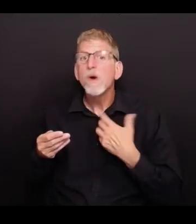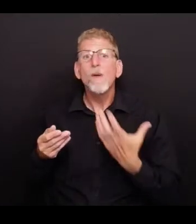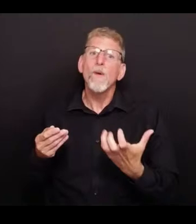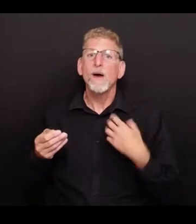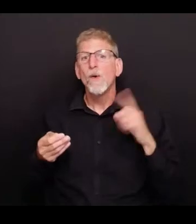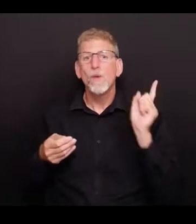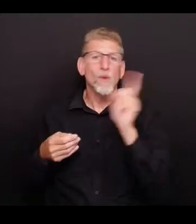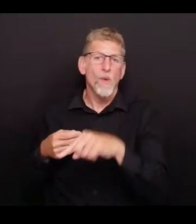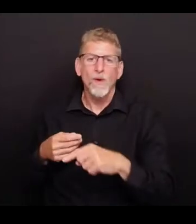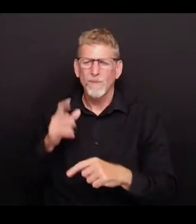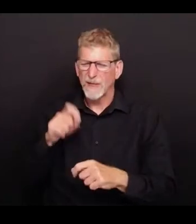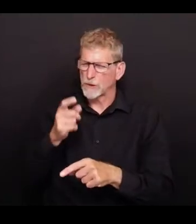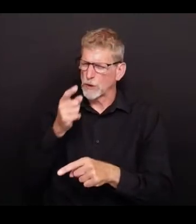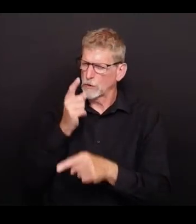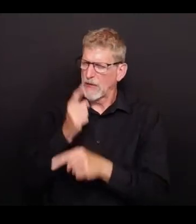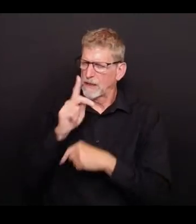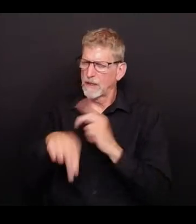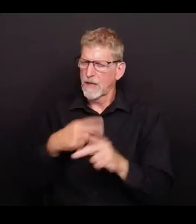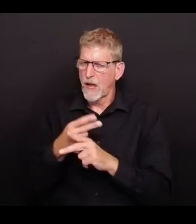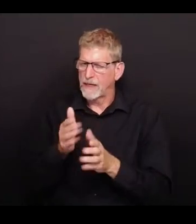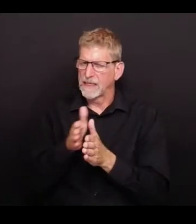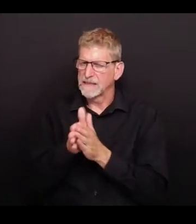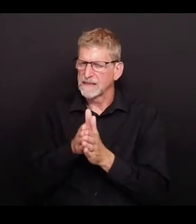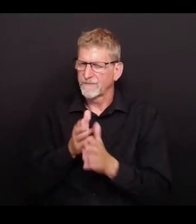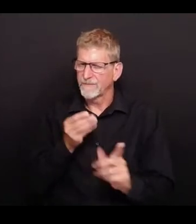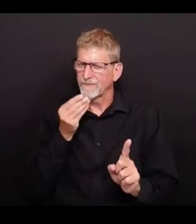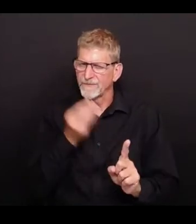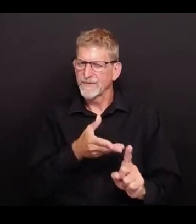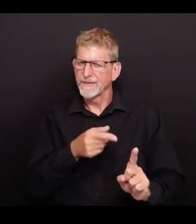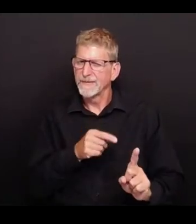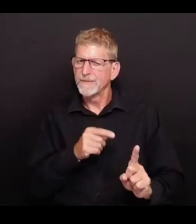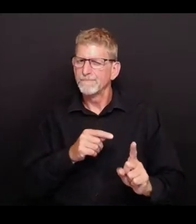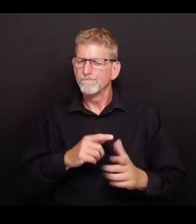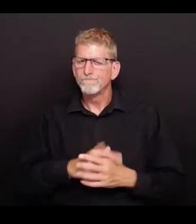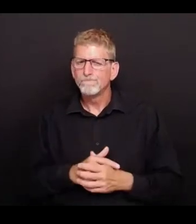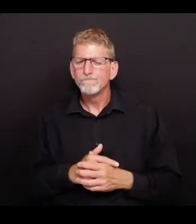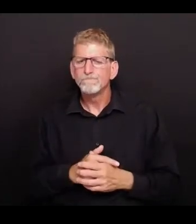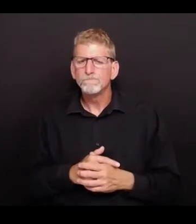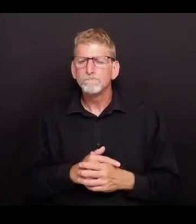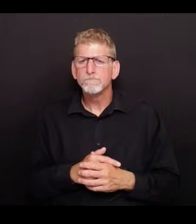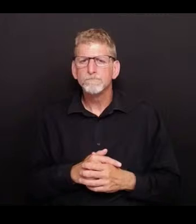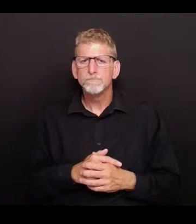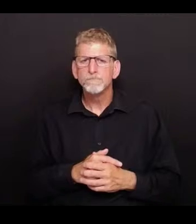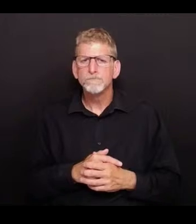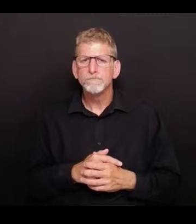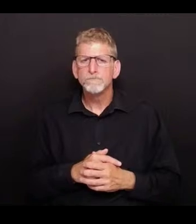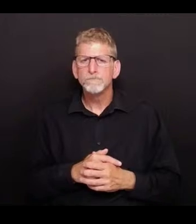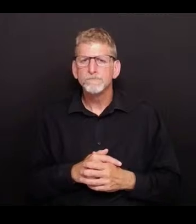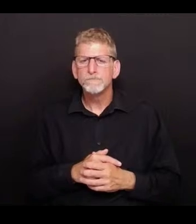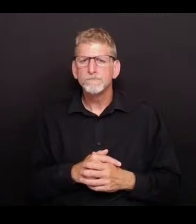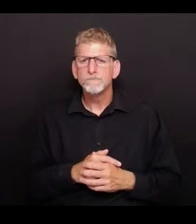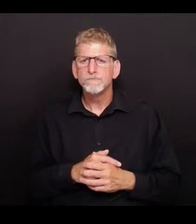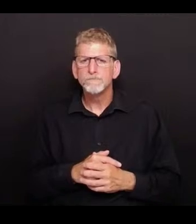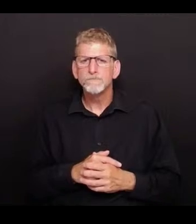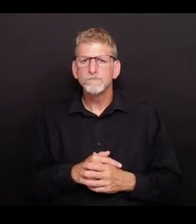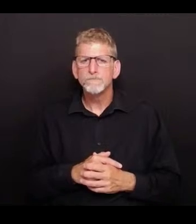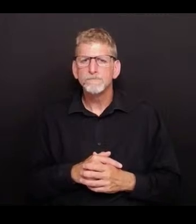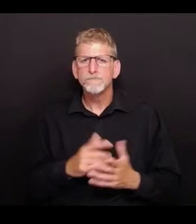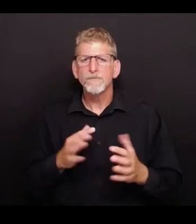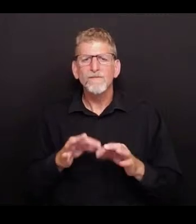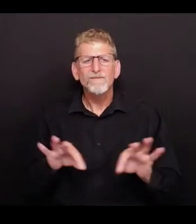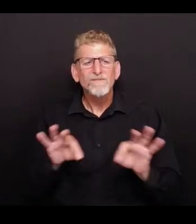are generally the incentives that are given are of